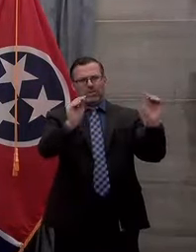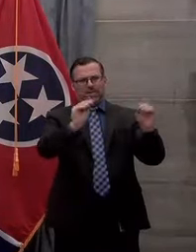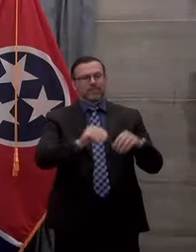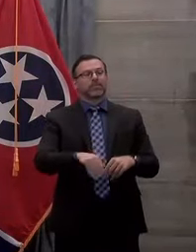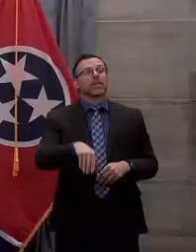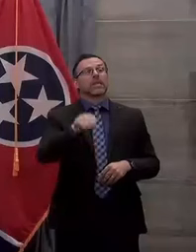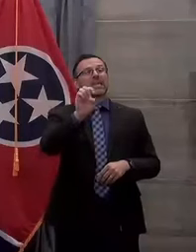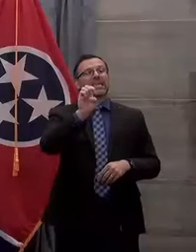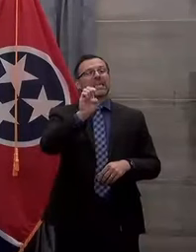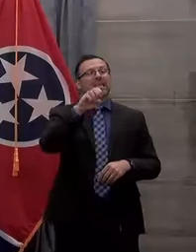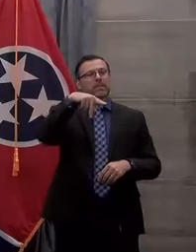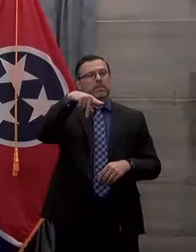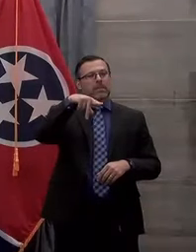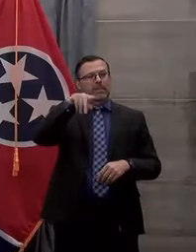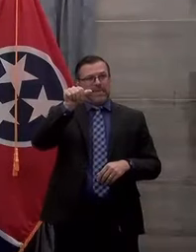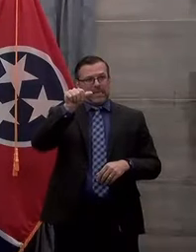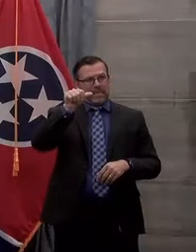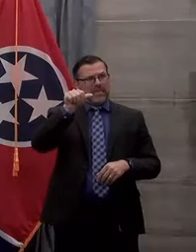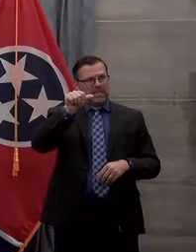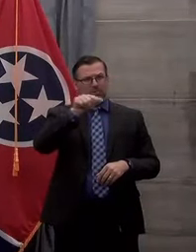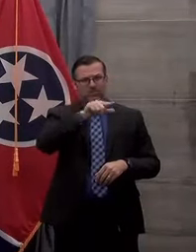know,